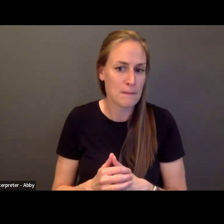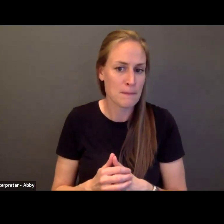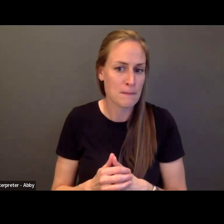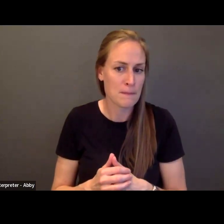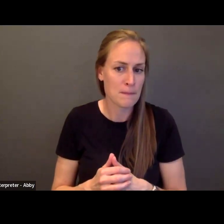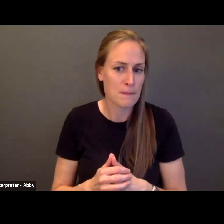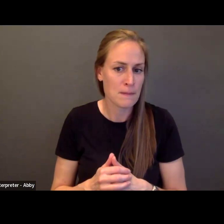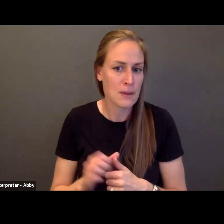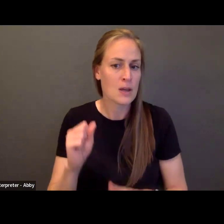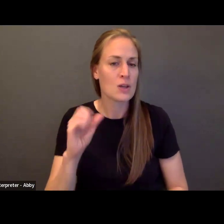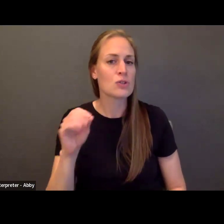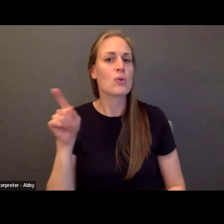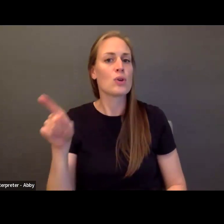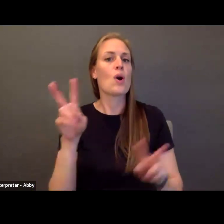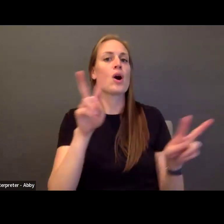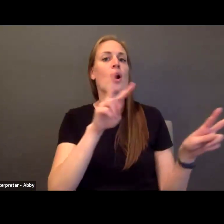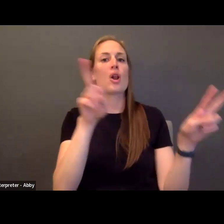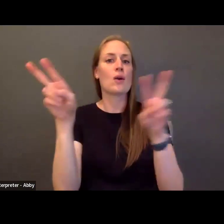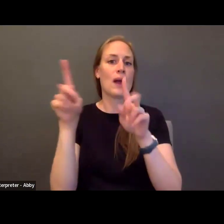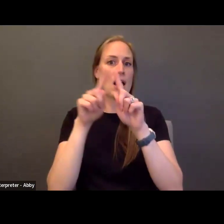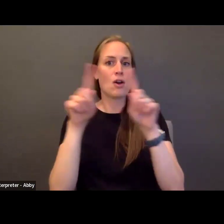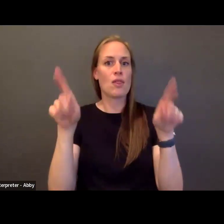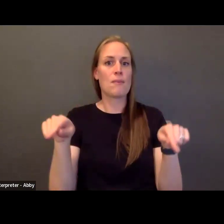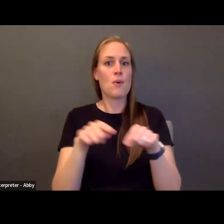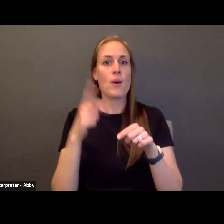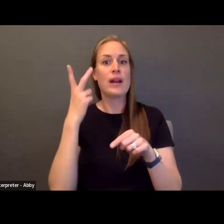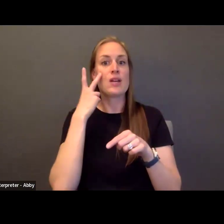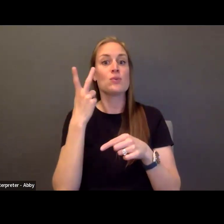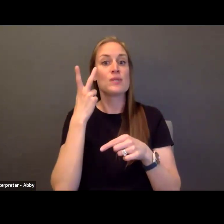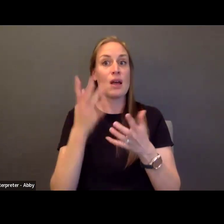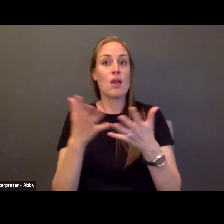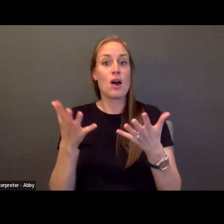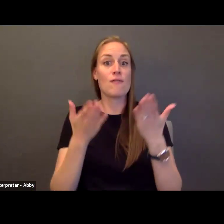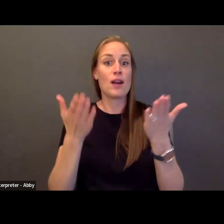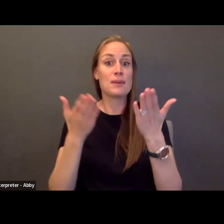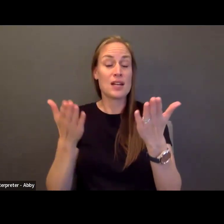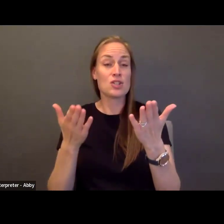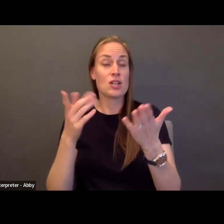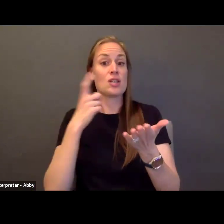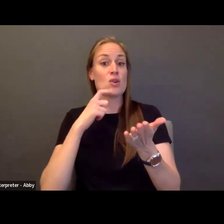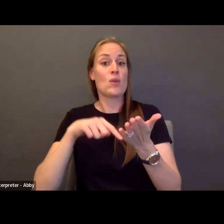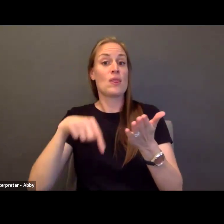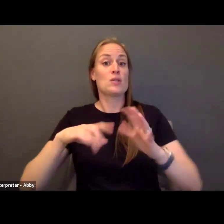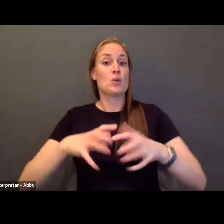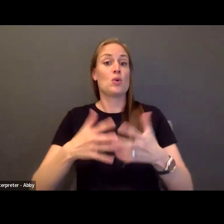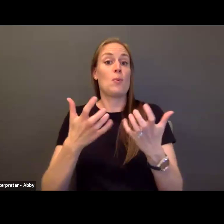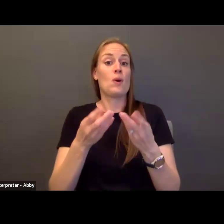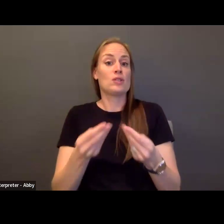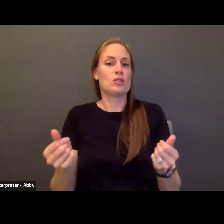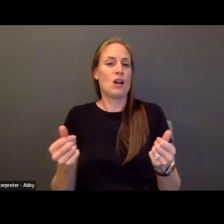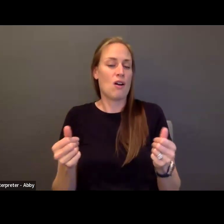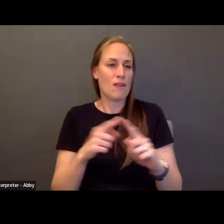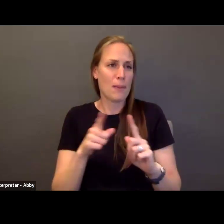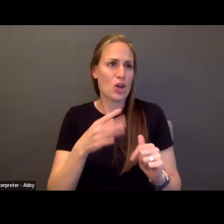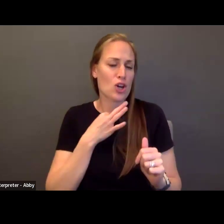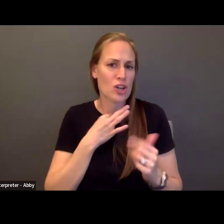okay, there's some big things that this group wants to see solved, and what you're wondering is, what are the specifics about how each of these things might get